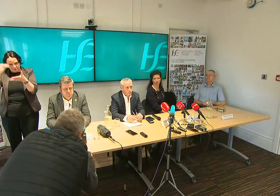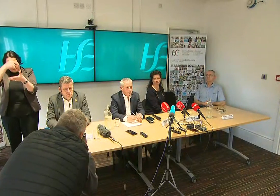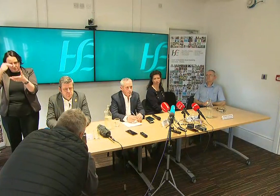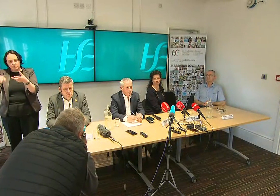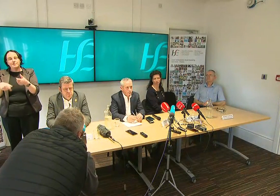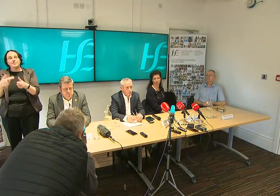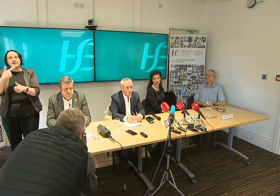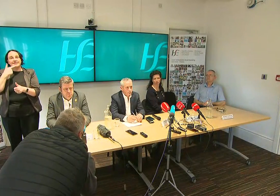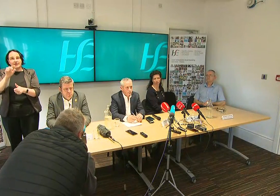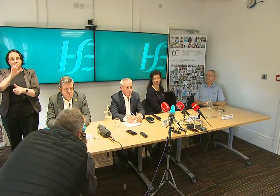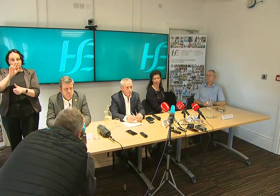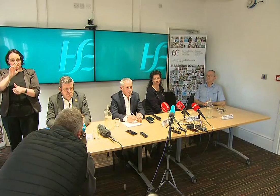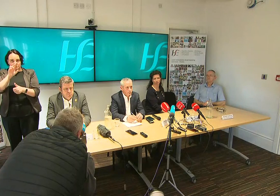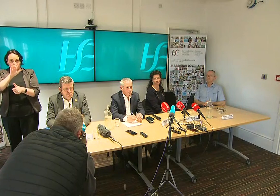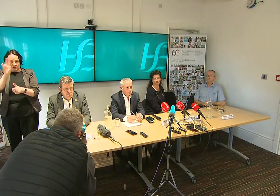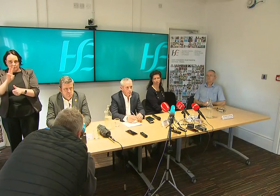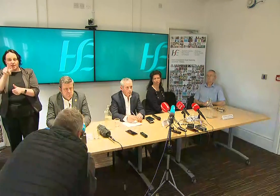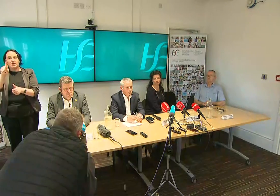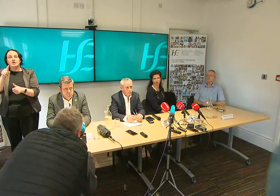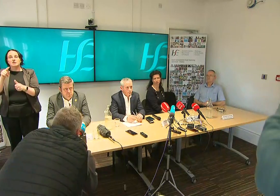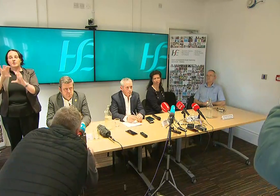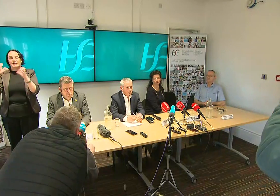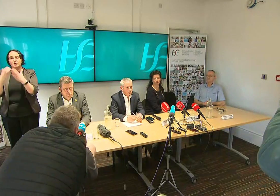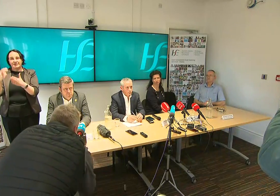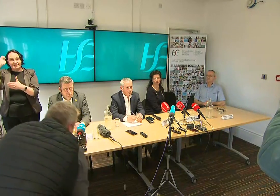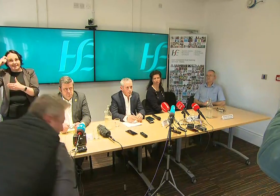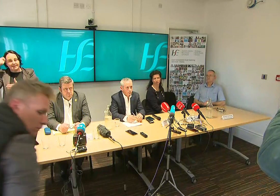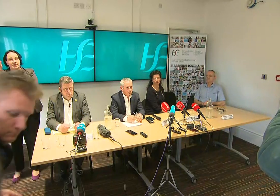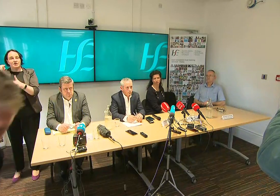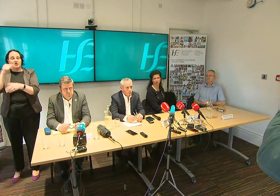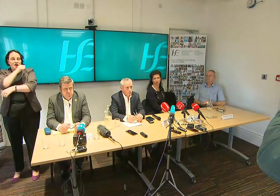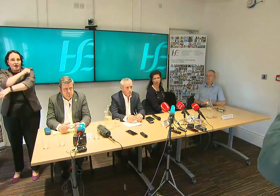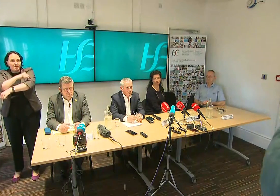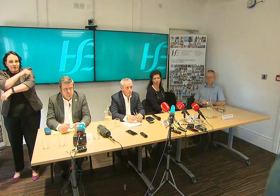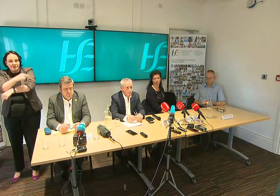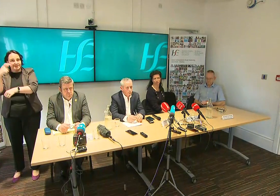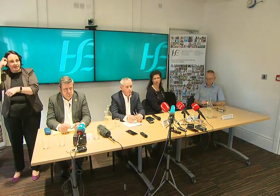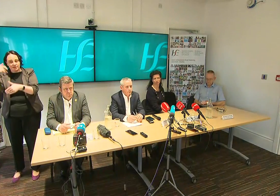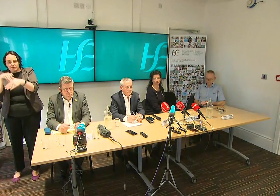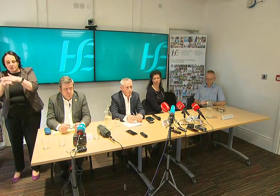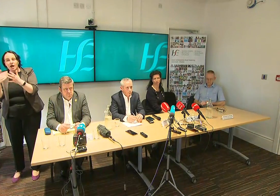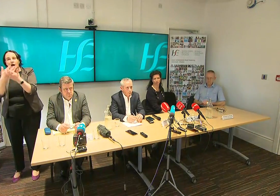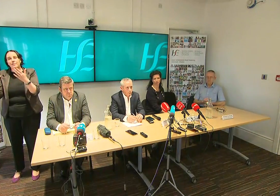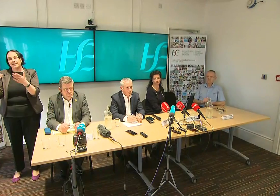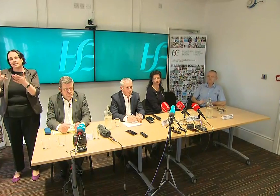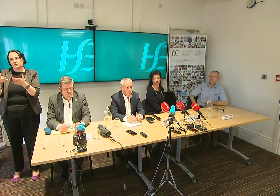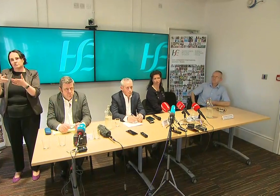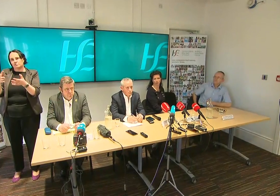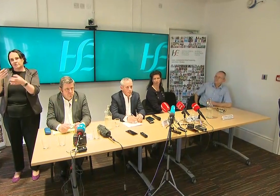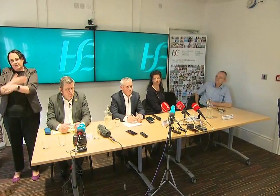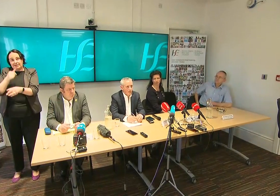Secondly, with regards to community testing and the ambulance service, do we have any indication of how many tests have been carried out in the community since that